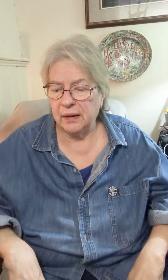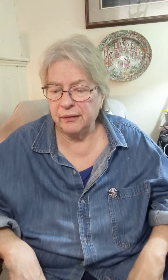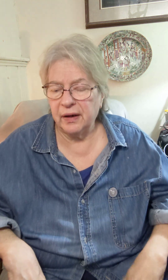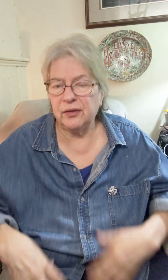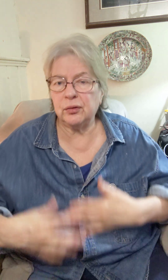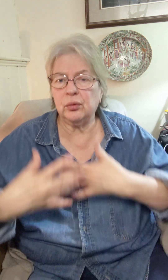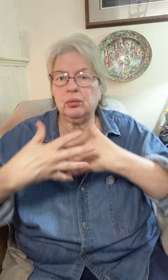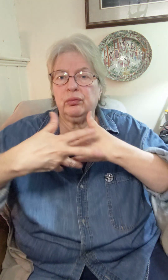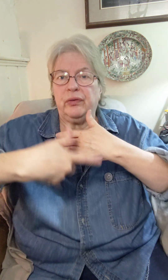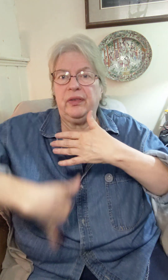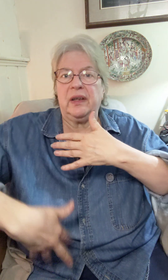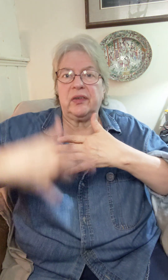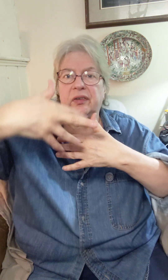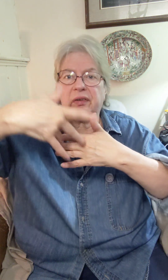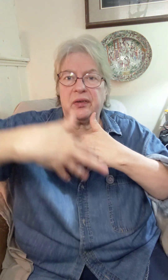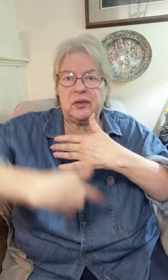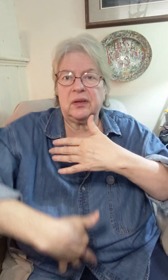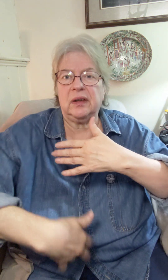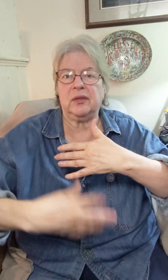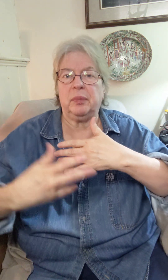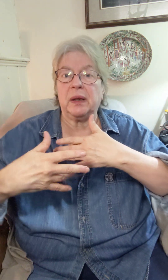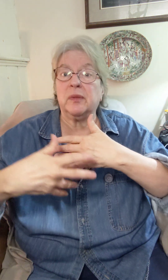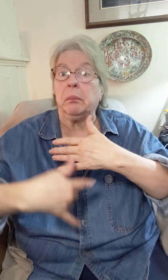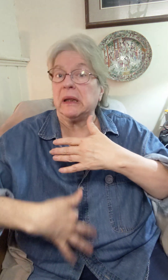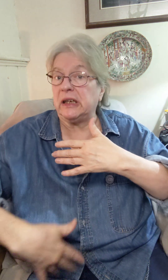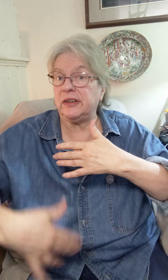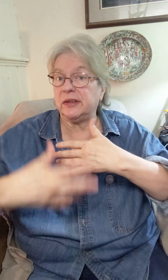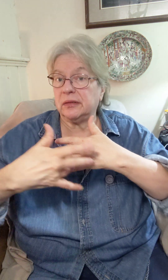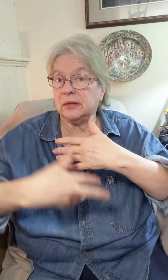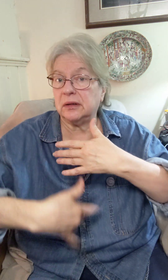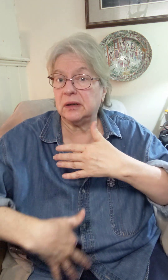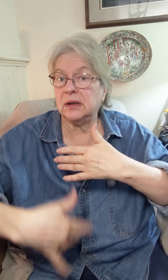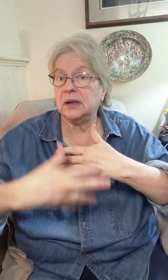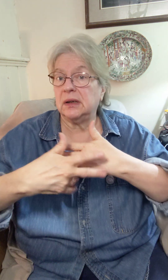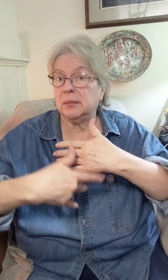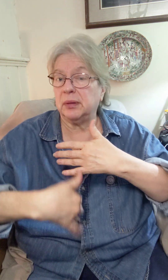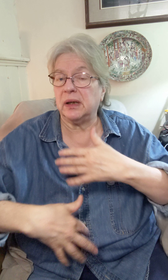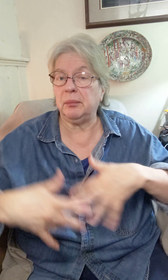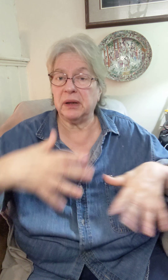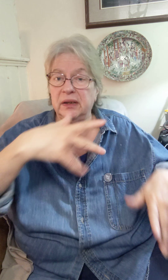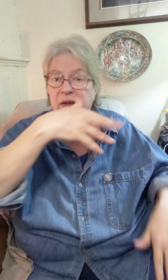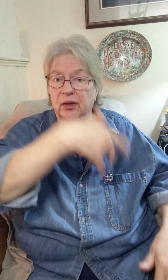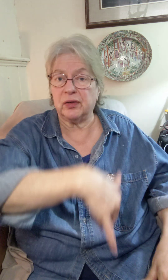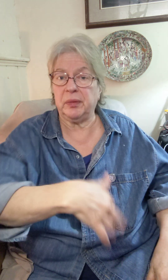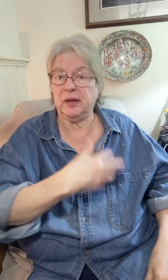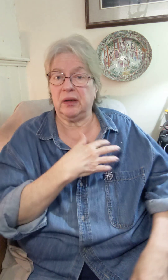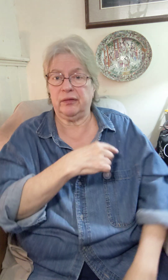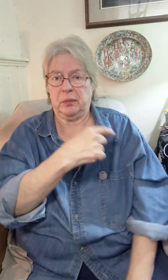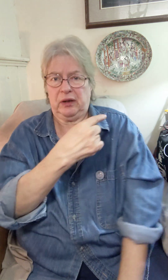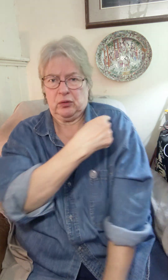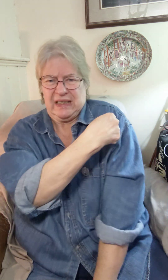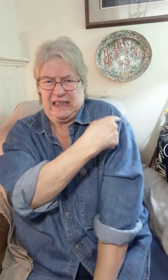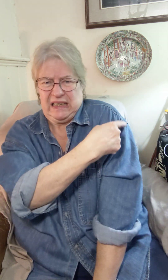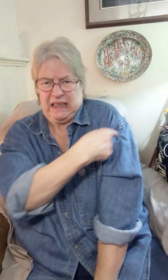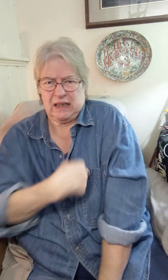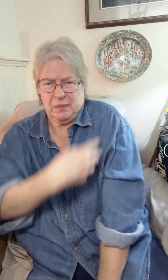If I do this, it becomes blood. Blood can also be done from, I cut my